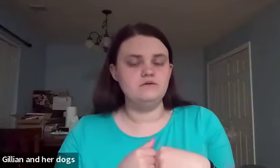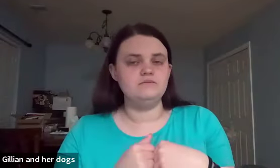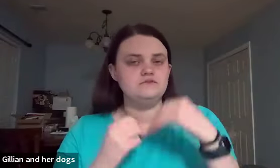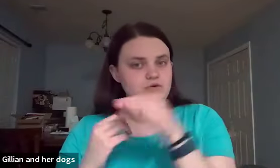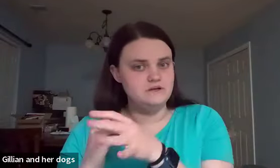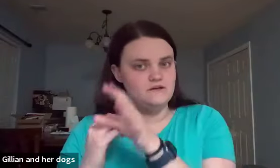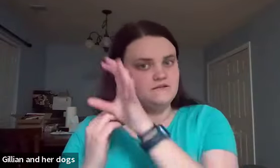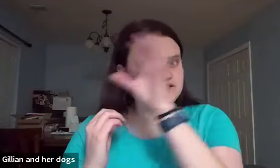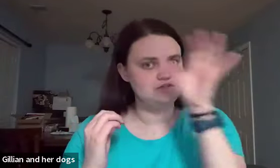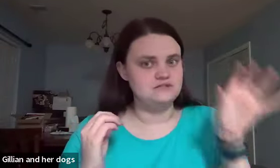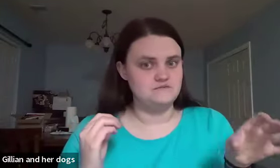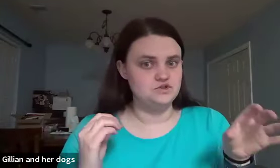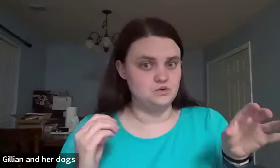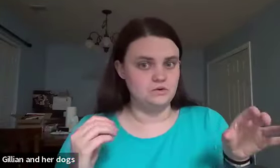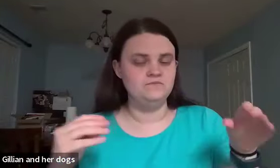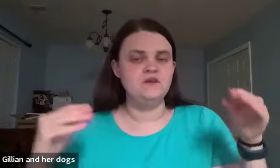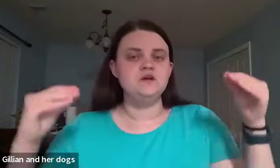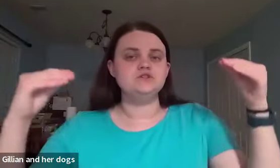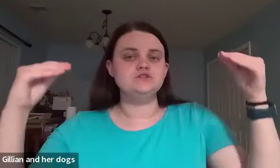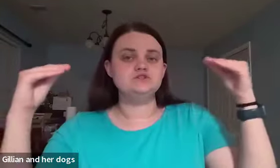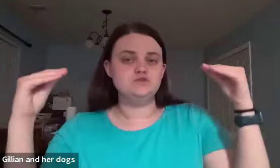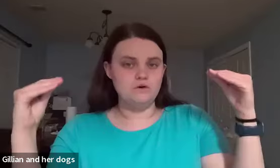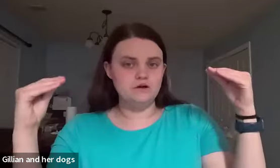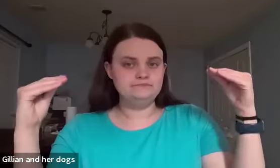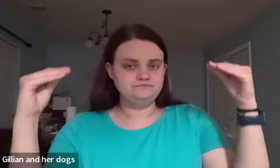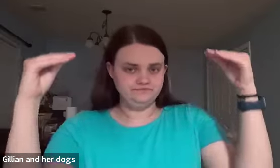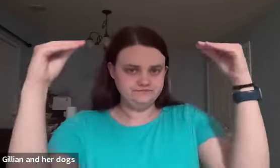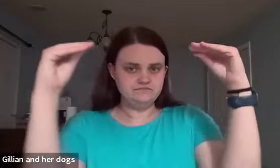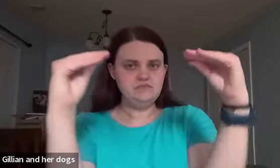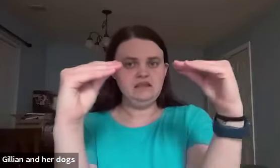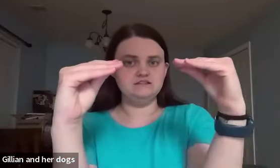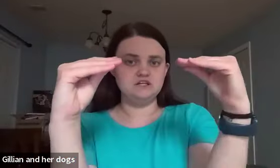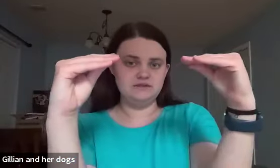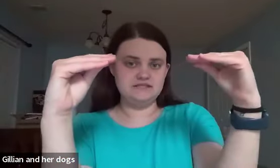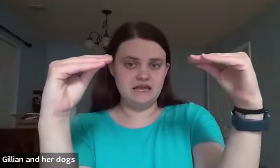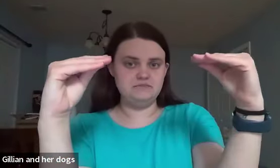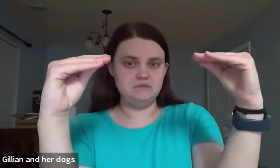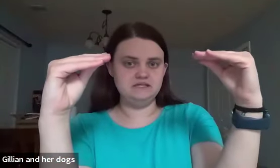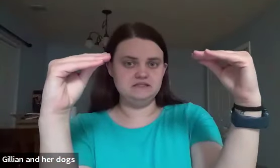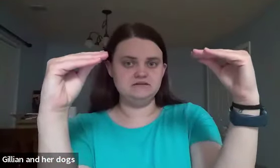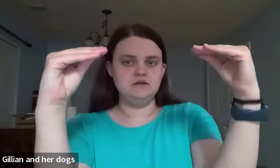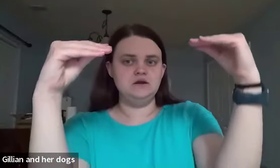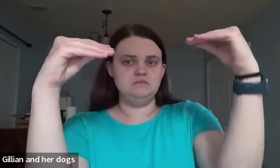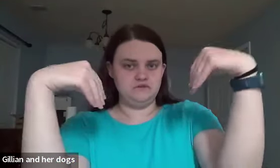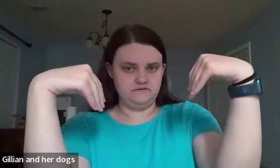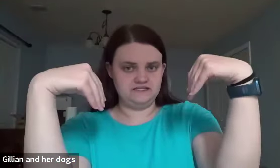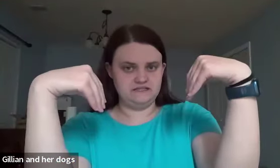So before we do that, let's do the sign for store. Store is going to be these hand puppets, but they're facing